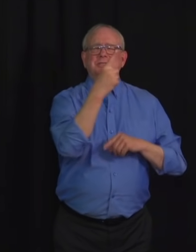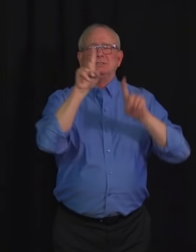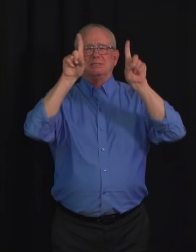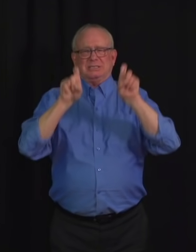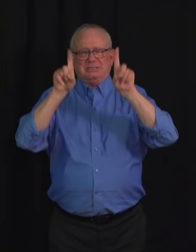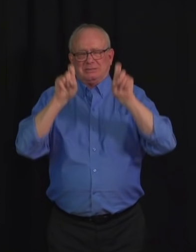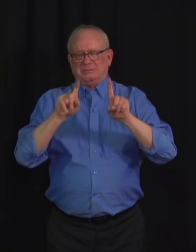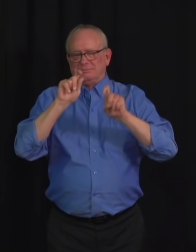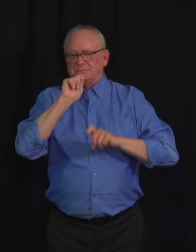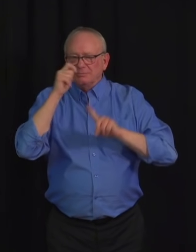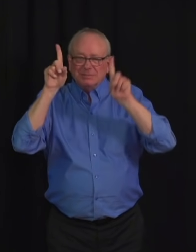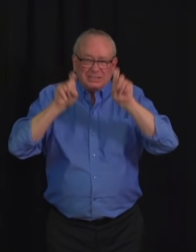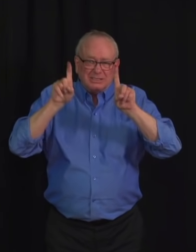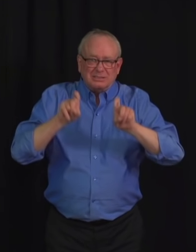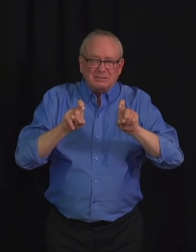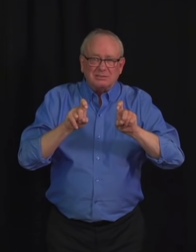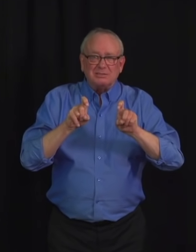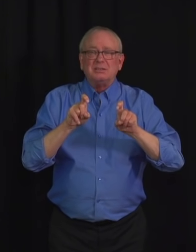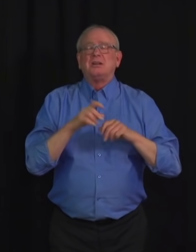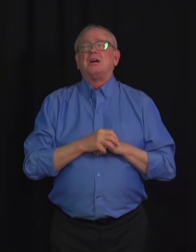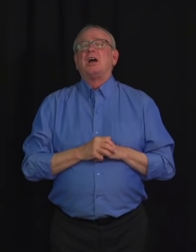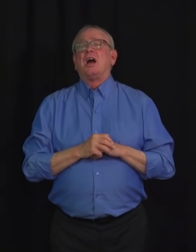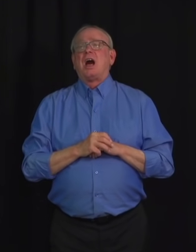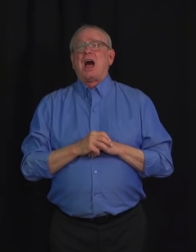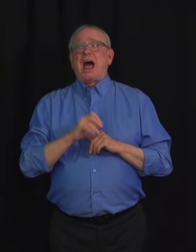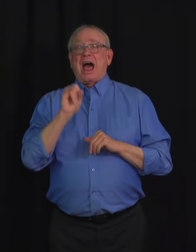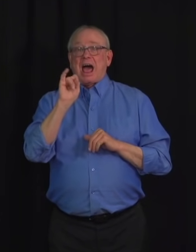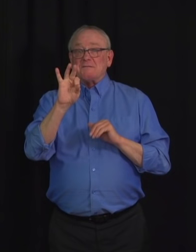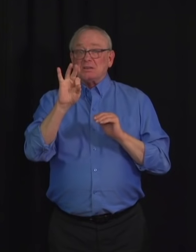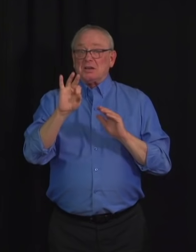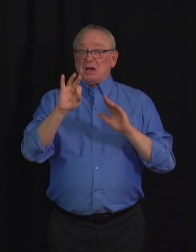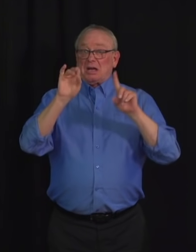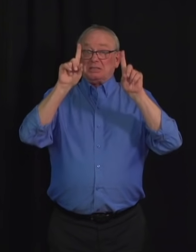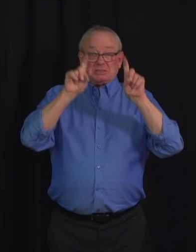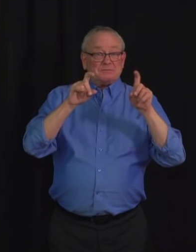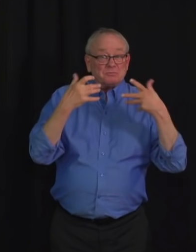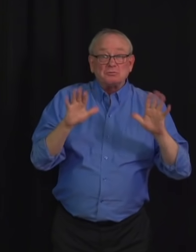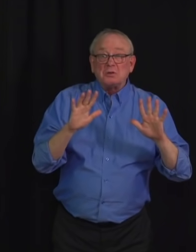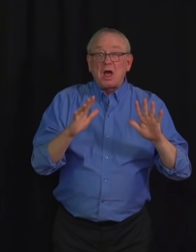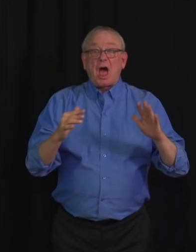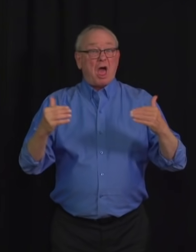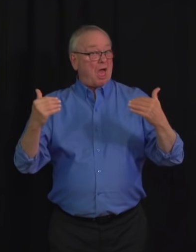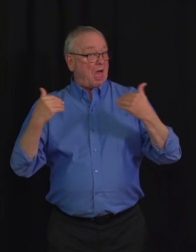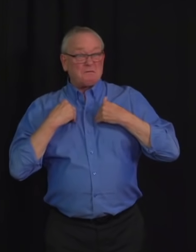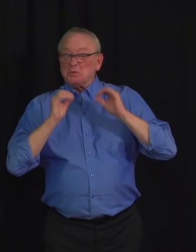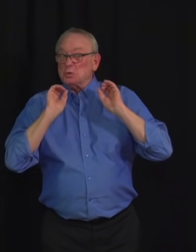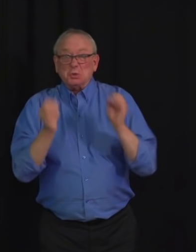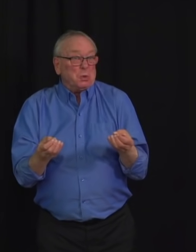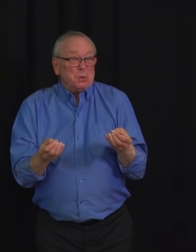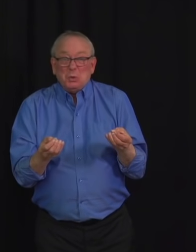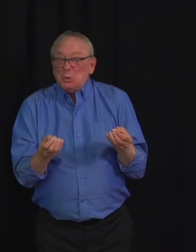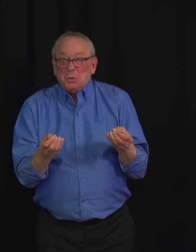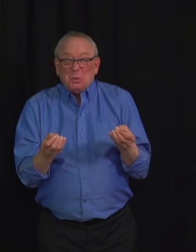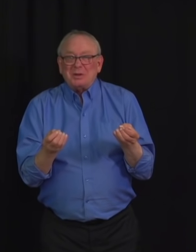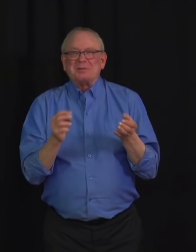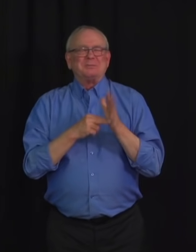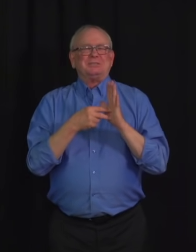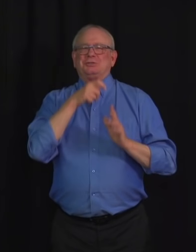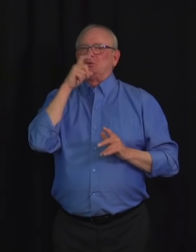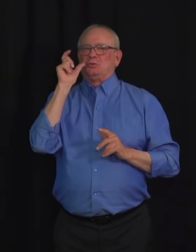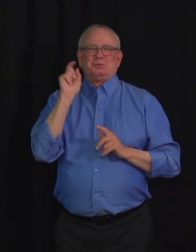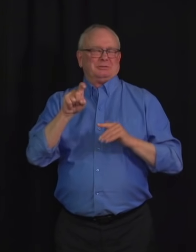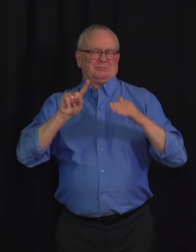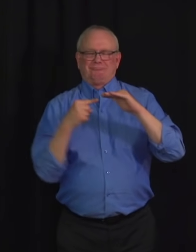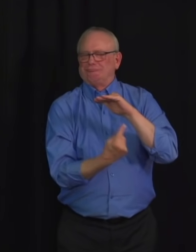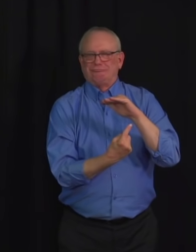be required to quarantine further. If they test positive, they must follow the protocol and isolate for 10